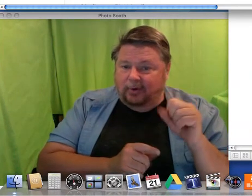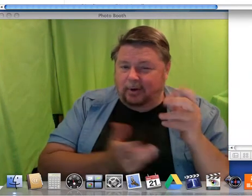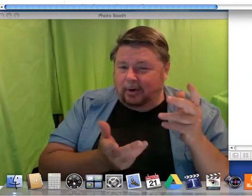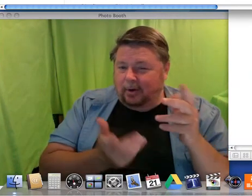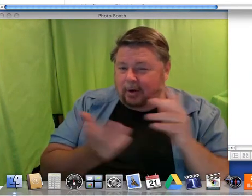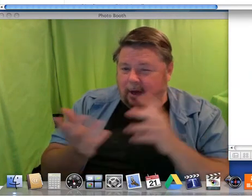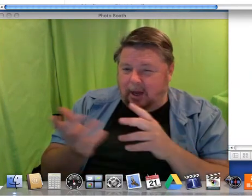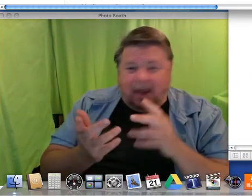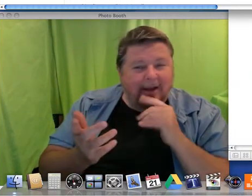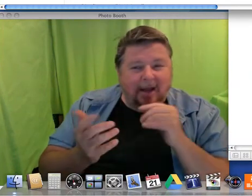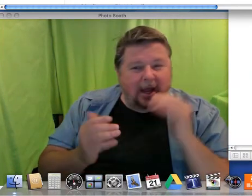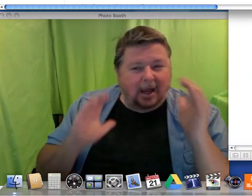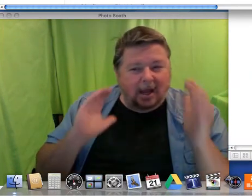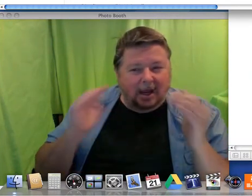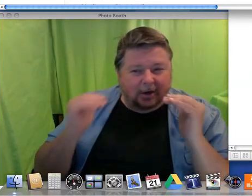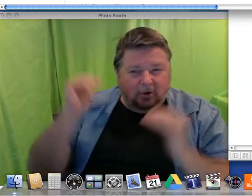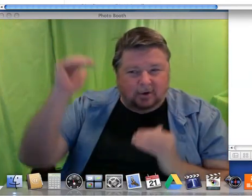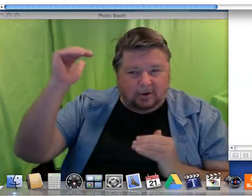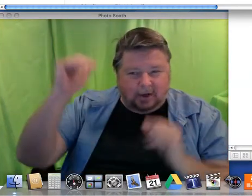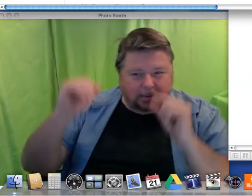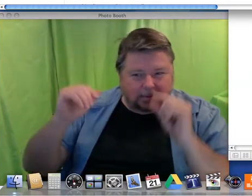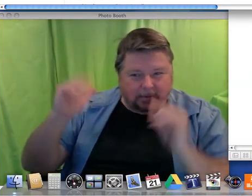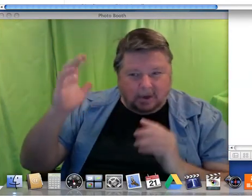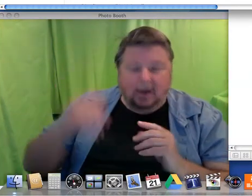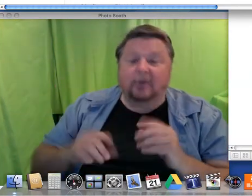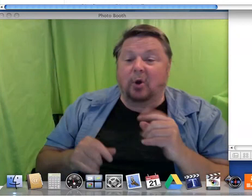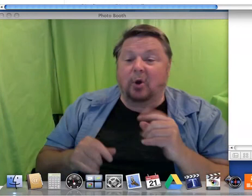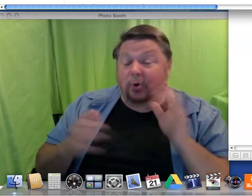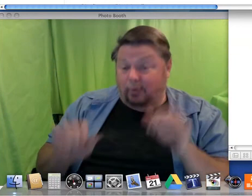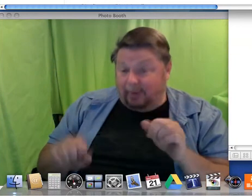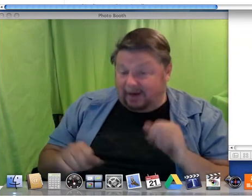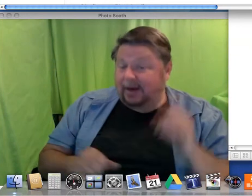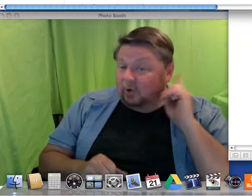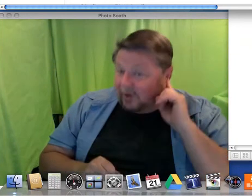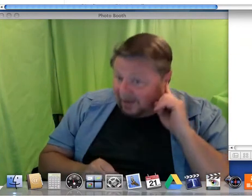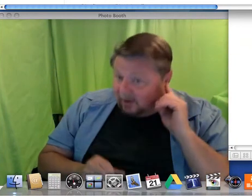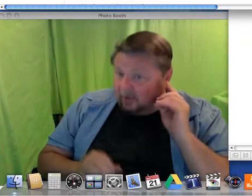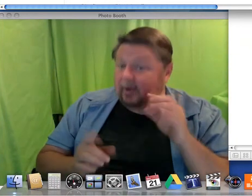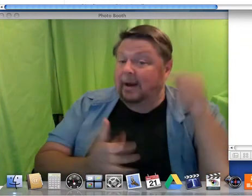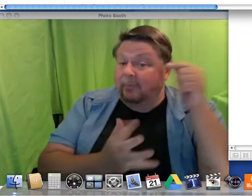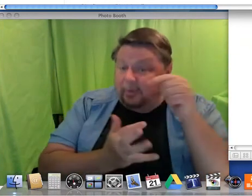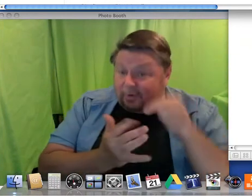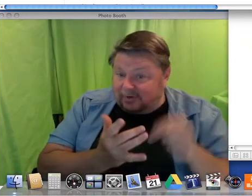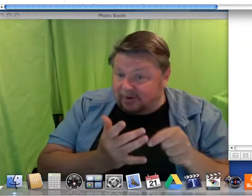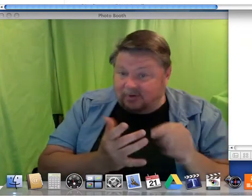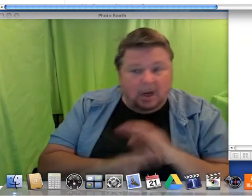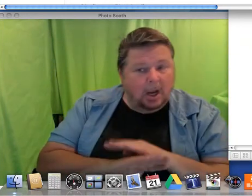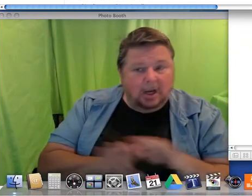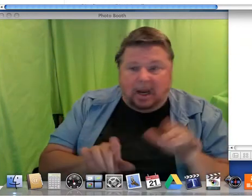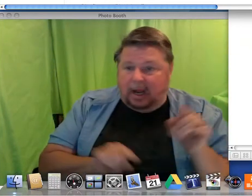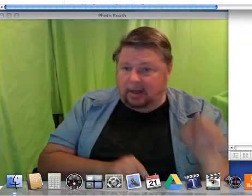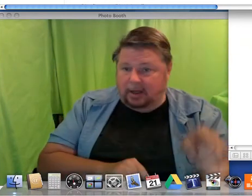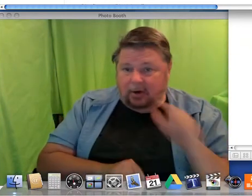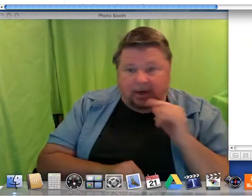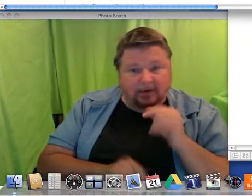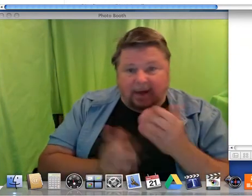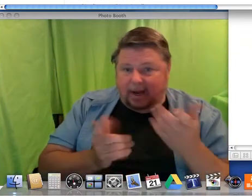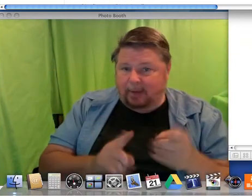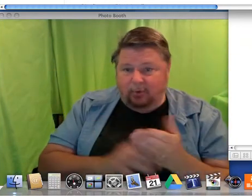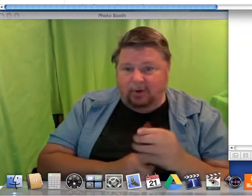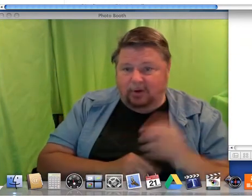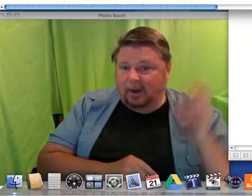electrodes. Not a good, it's like, So your ability to hear with precision, not there. Does